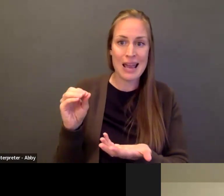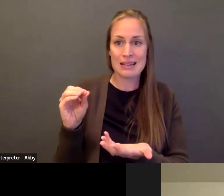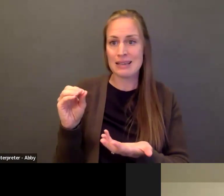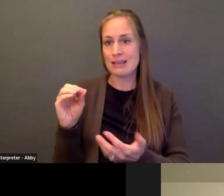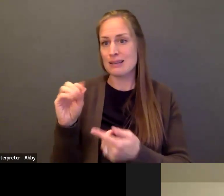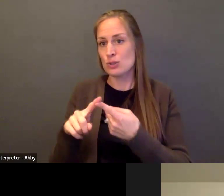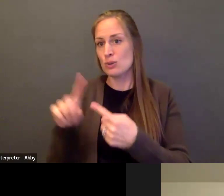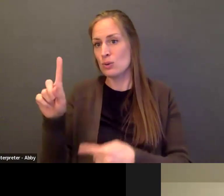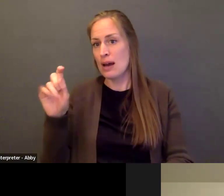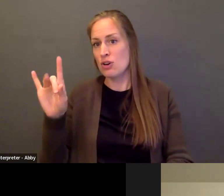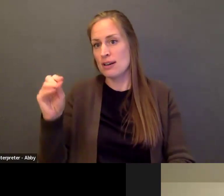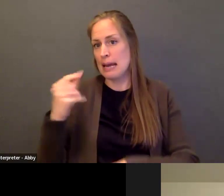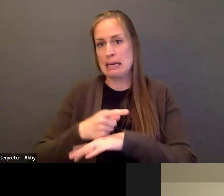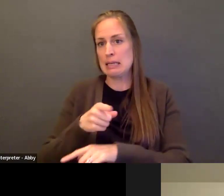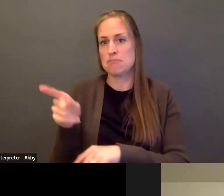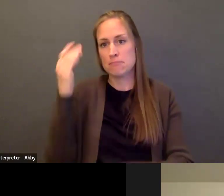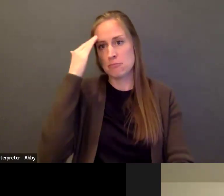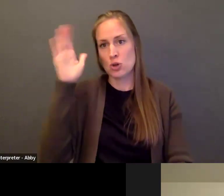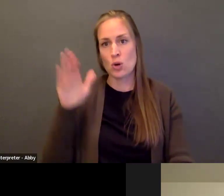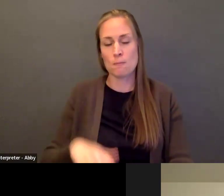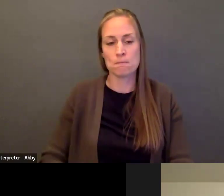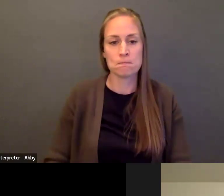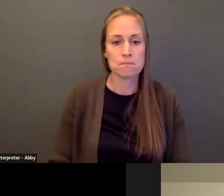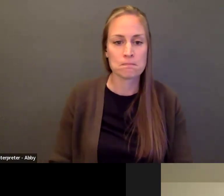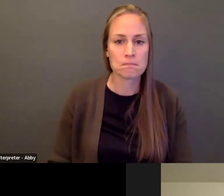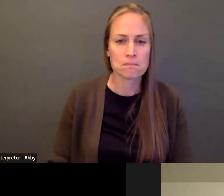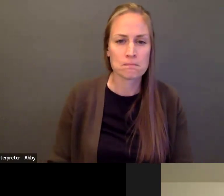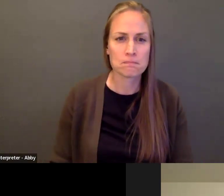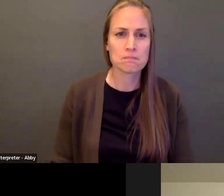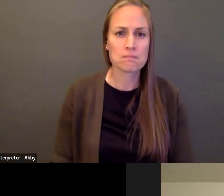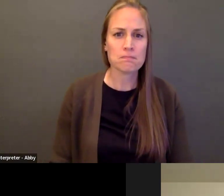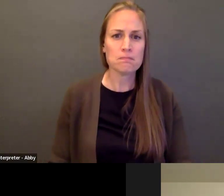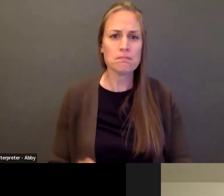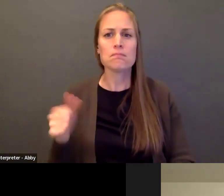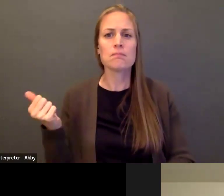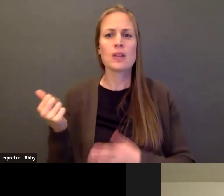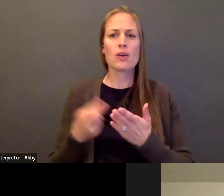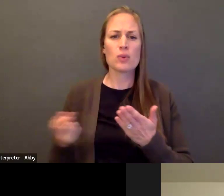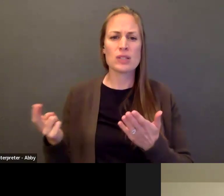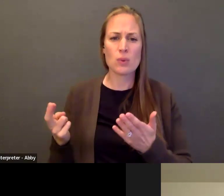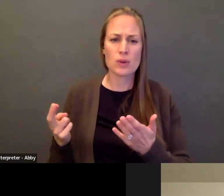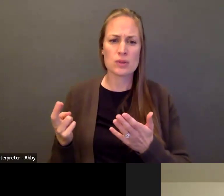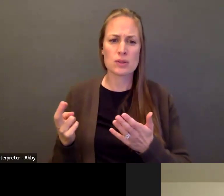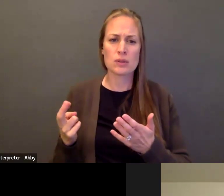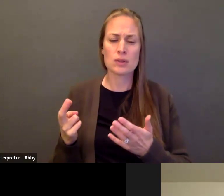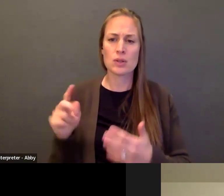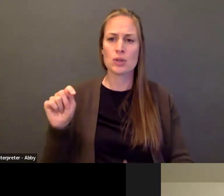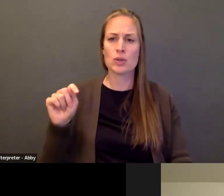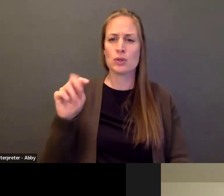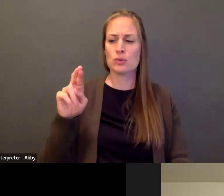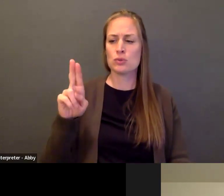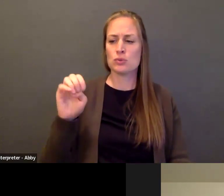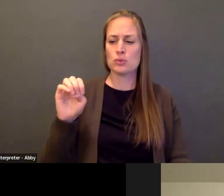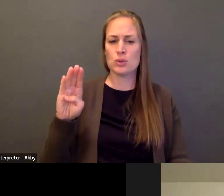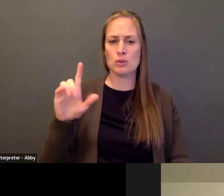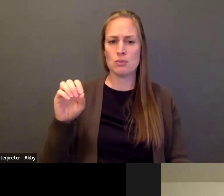days. If you want a resource, I was just gonna say the True Blood case might be which place to turn for there, and maybe